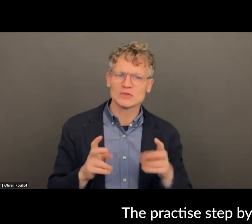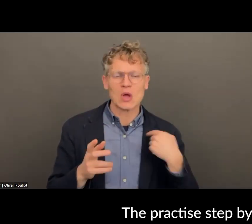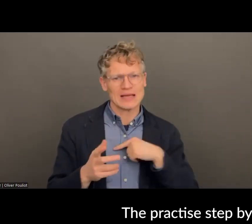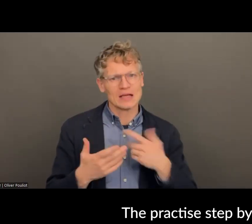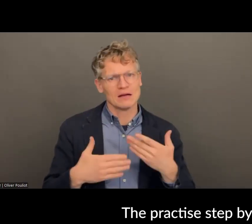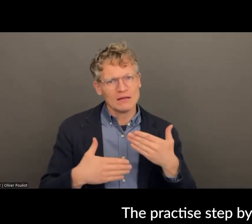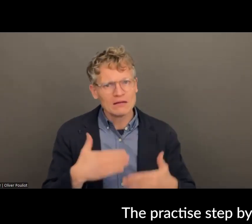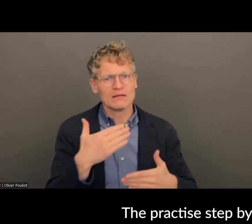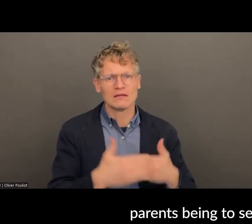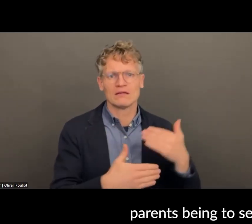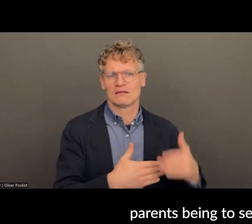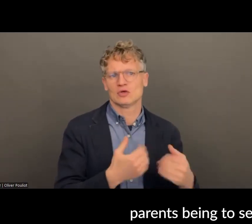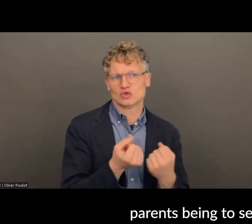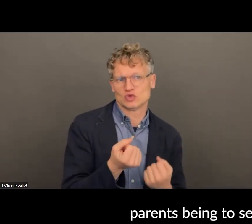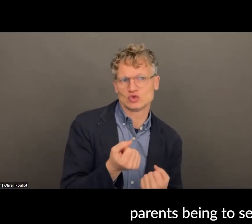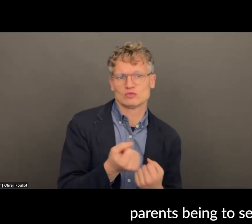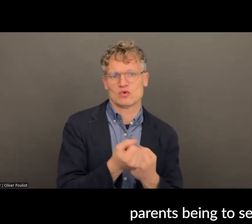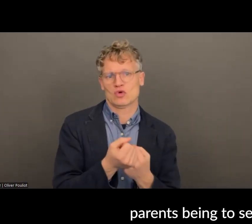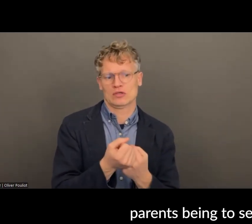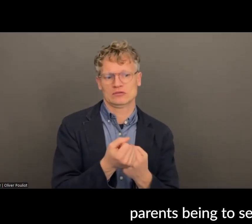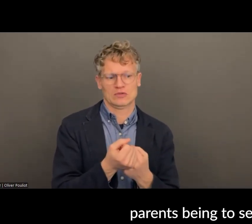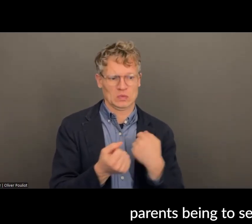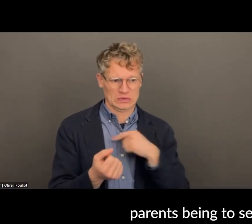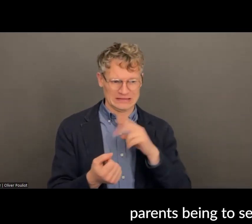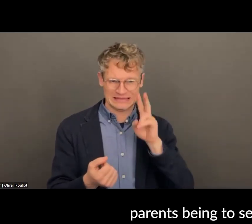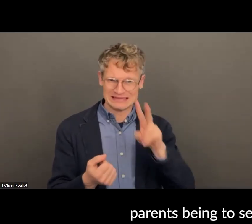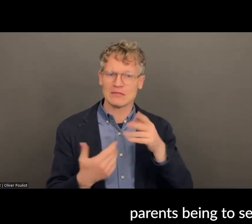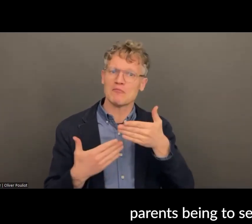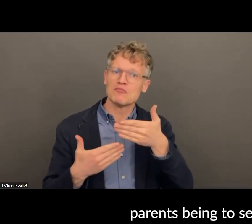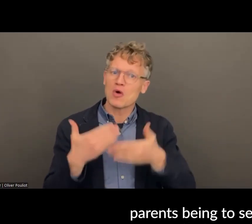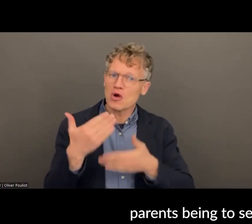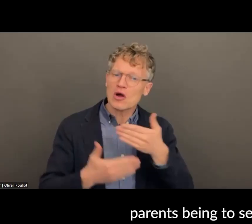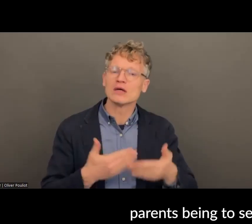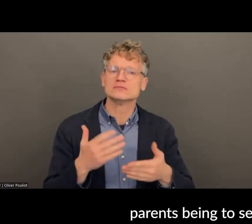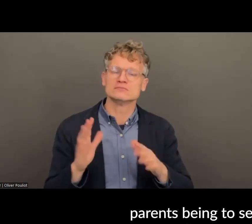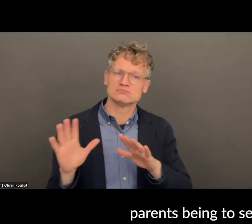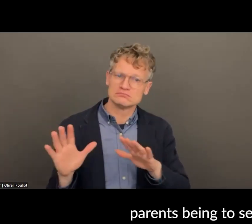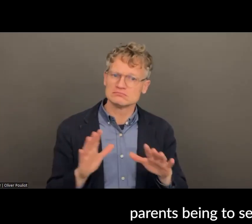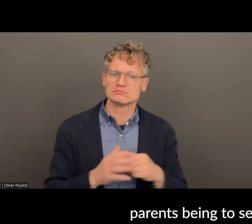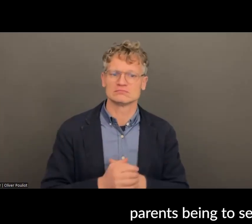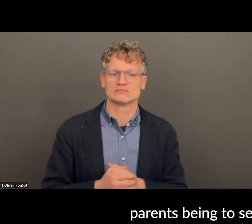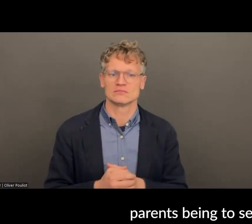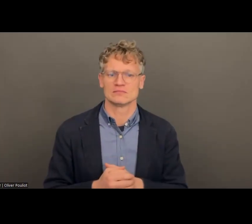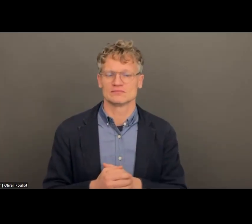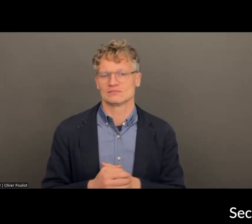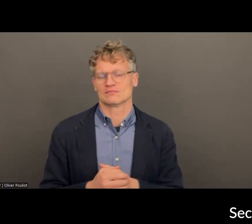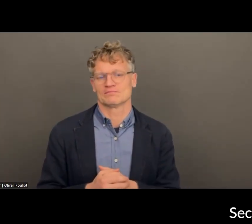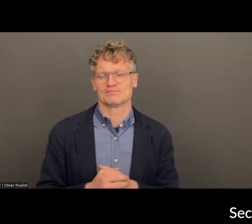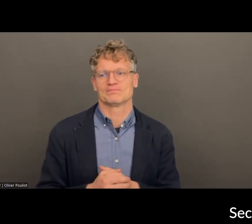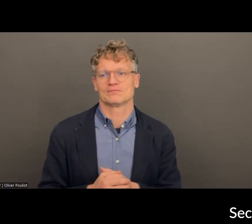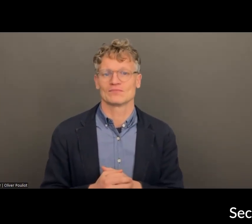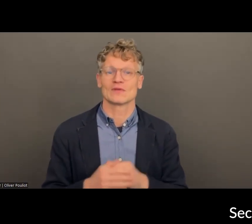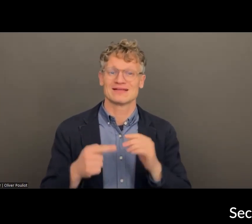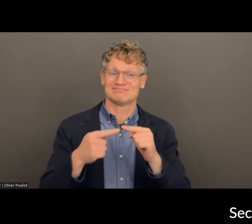change mindset, parents being to see progress, and with that, hope replace fear.